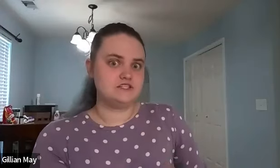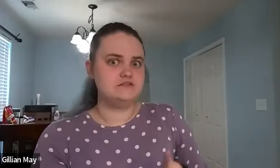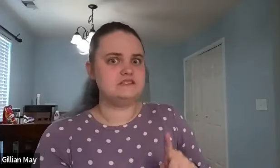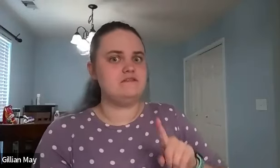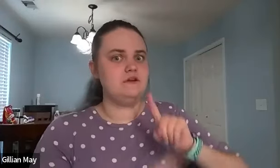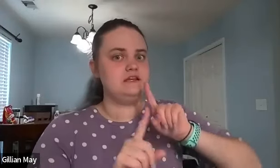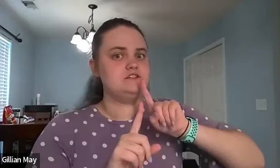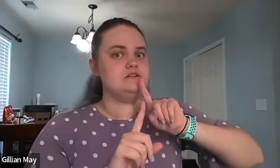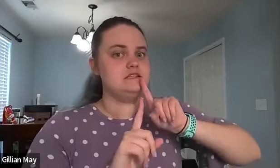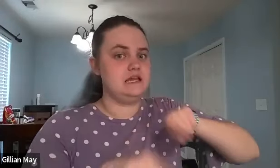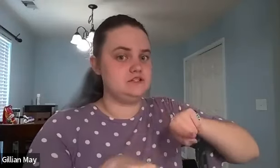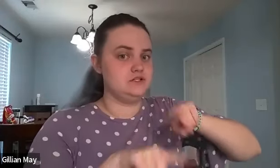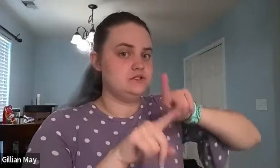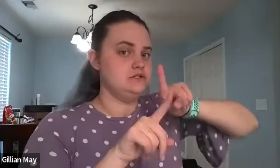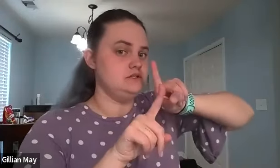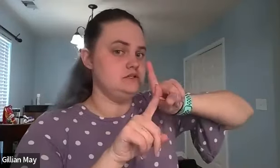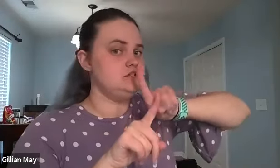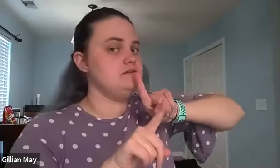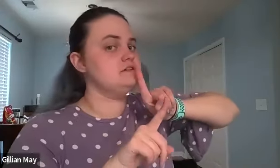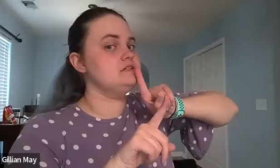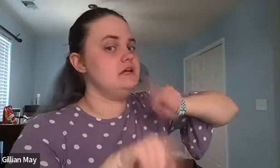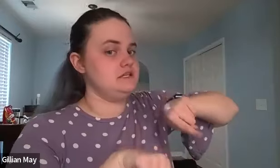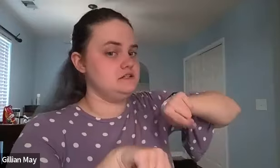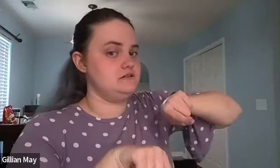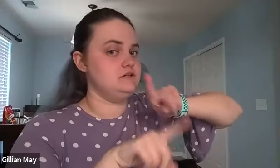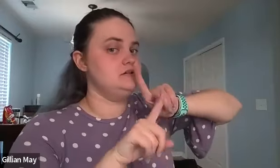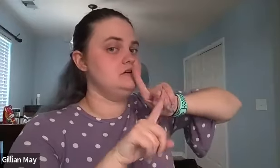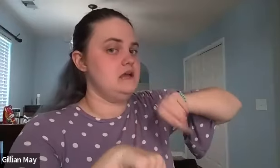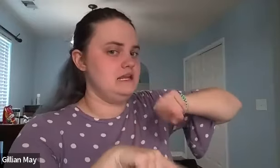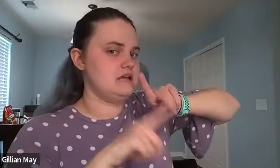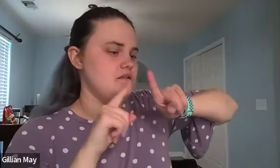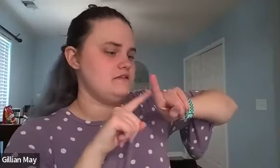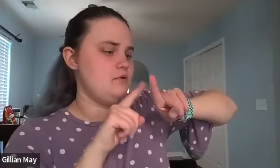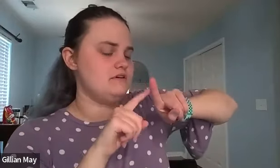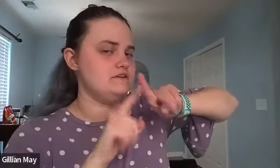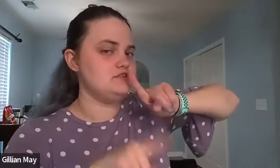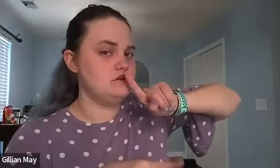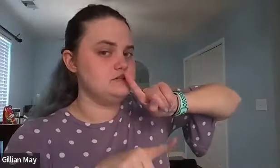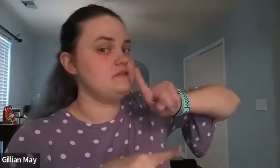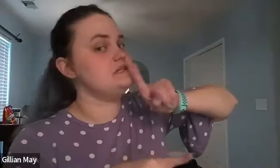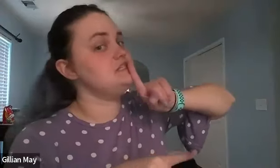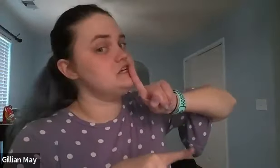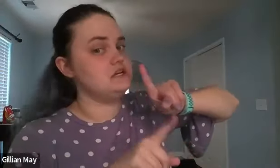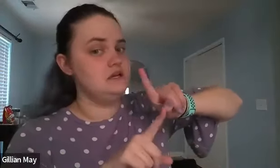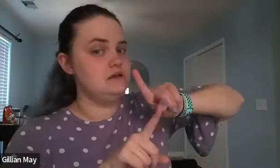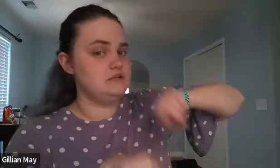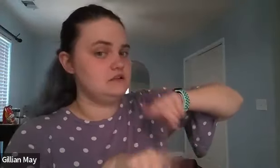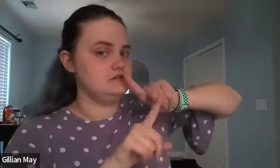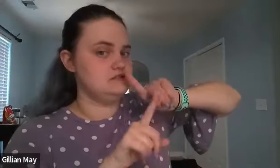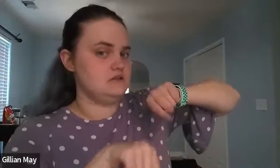Answer, the sign for answer is answer. 2 fingers, answer. And it's kind of like the pointer fingers close to your mouth. It's not touching, but it's close. And